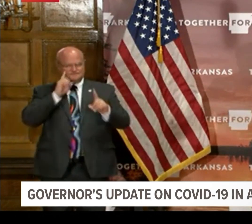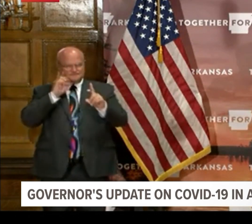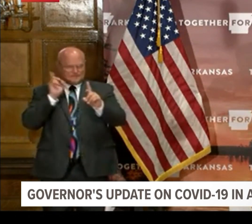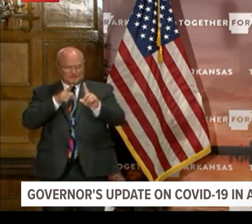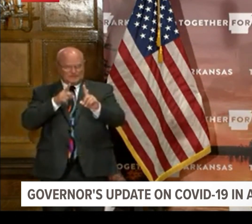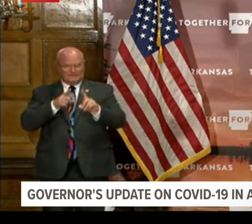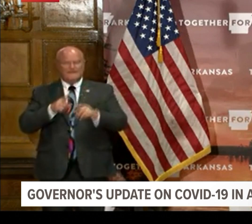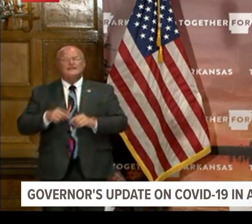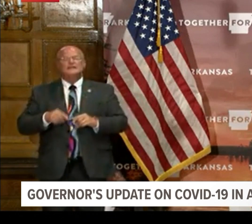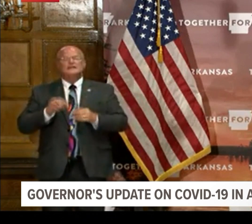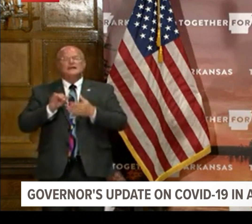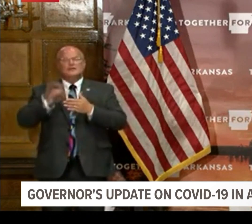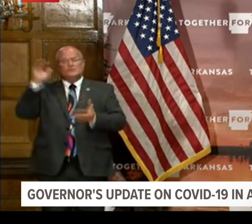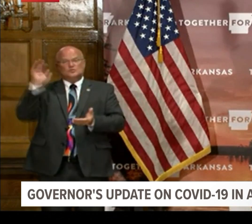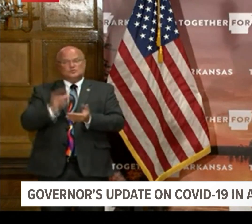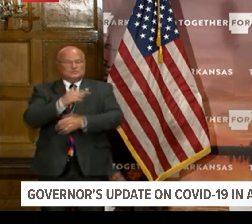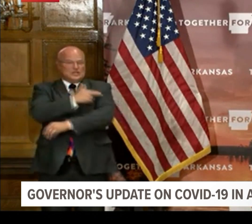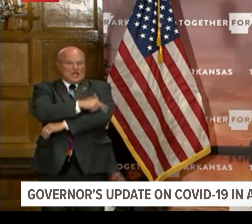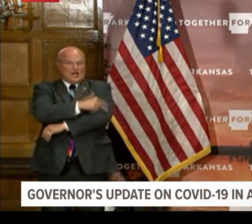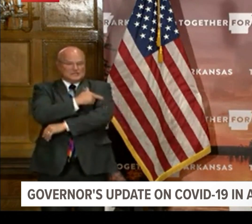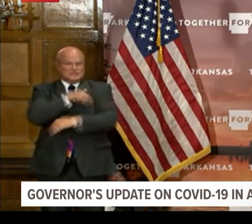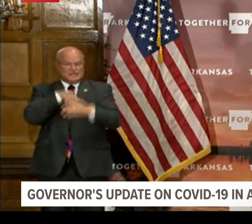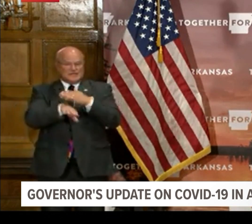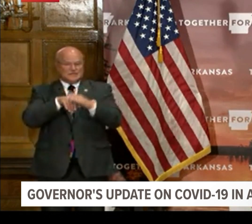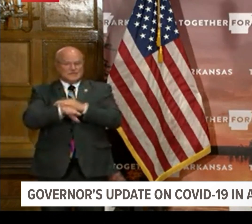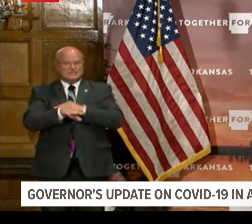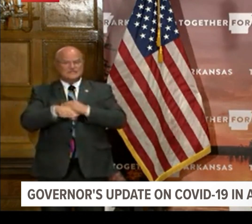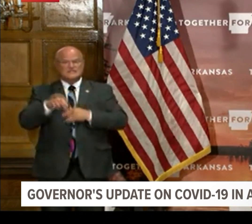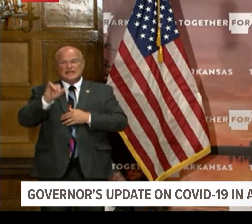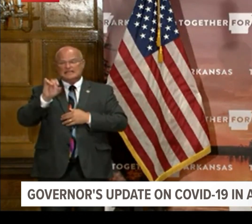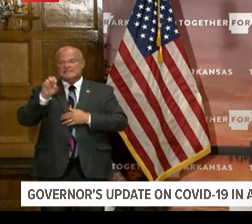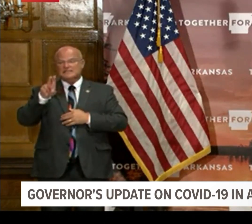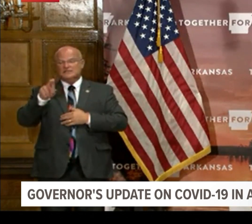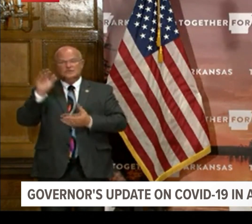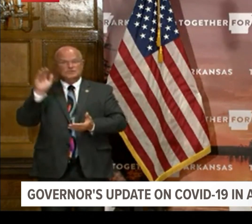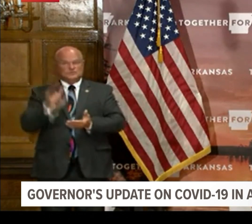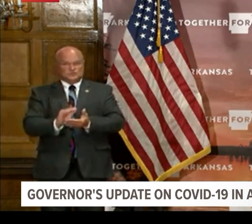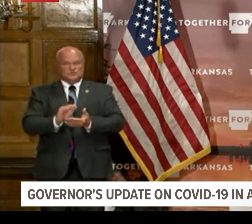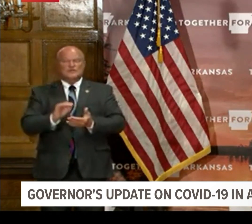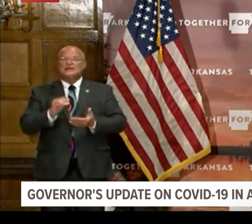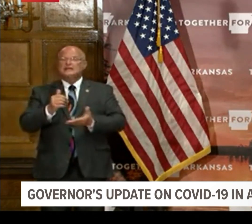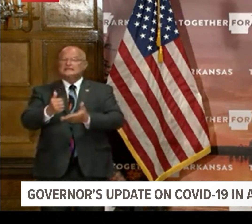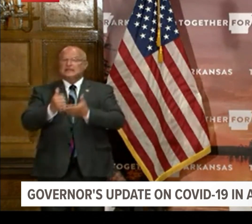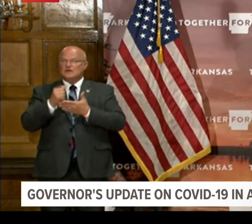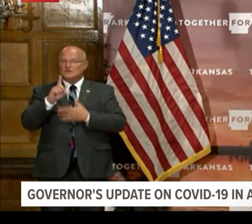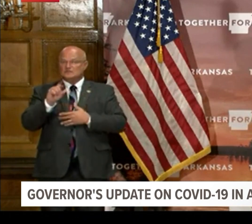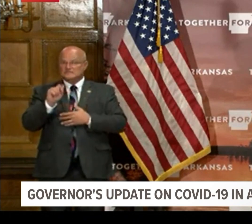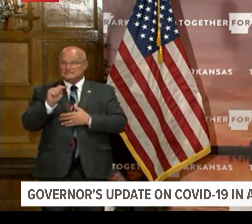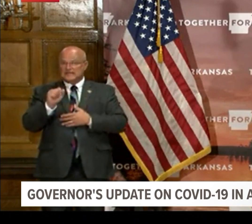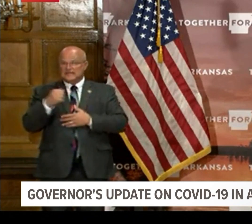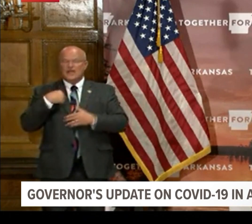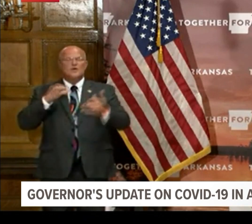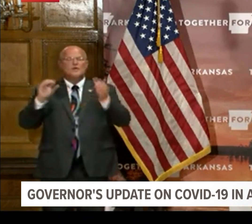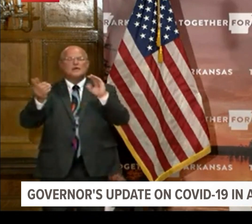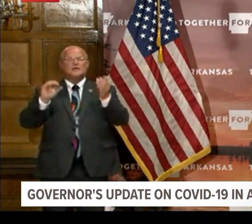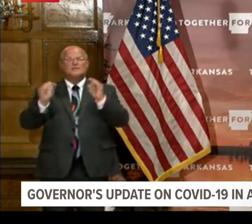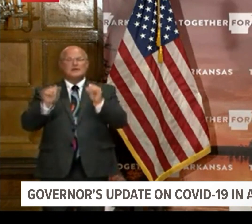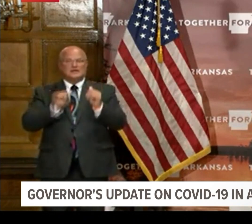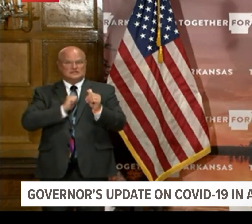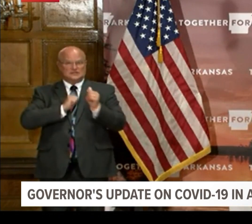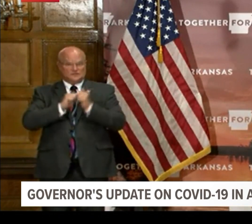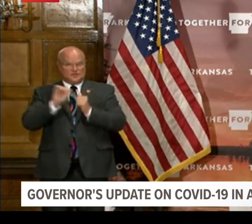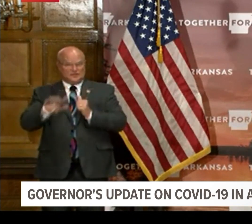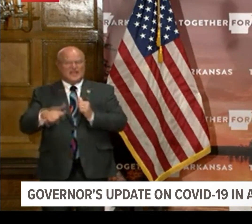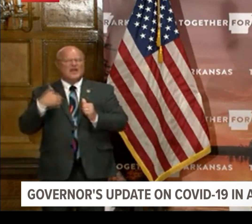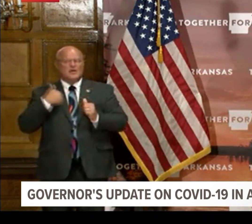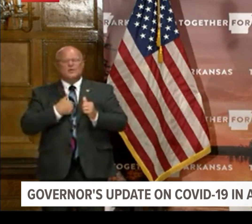So flattening the curve, reducing hospital admissions and ICU use is very helpful data, and we can compare ourselves with that.